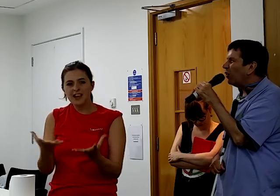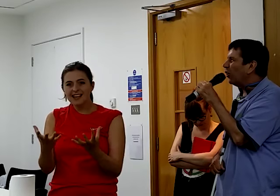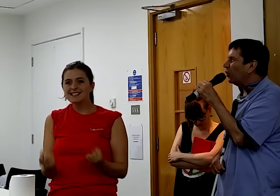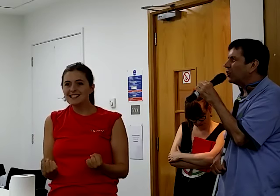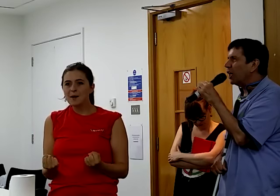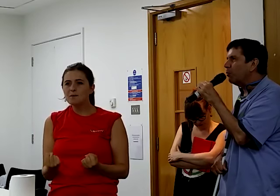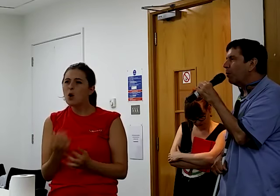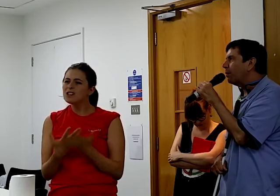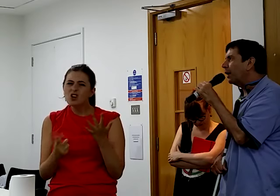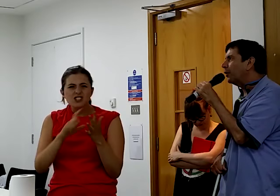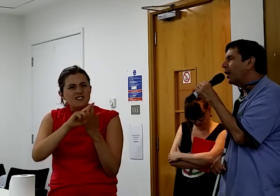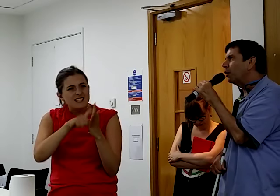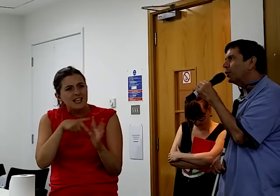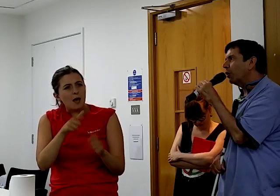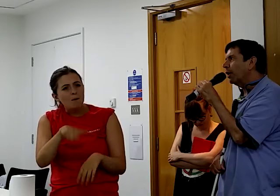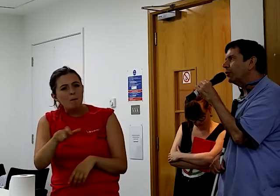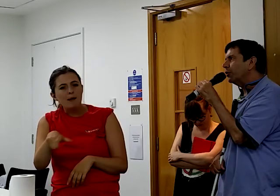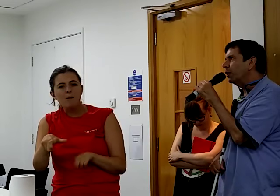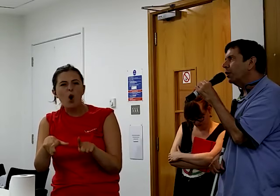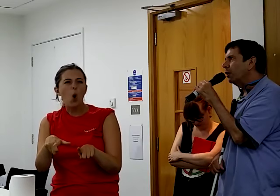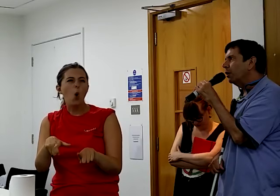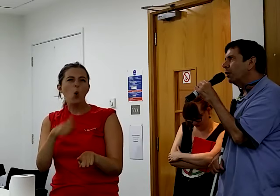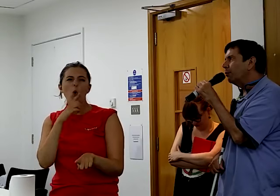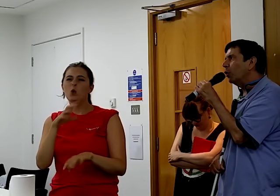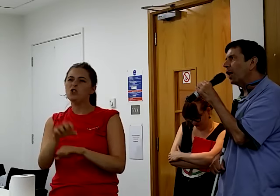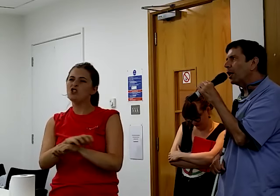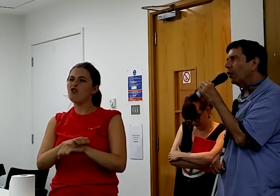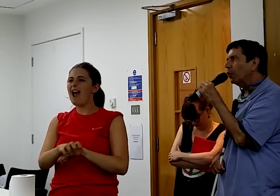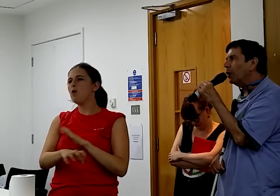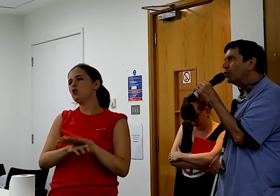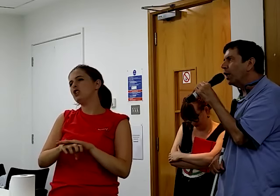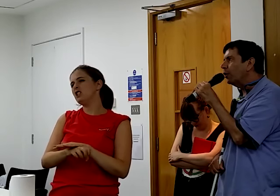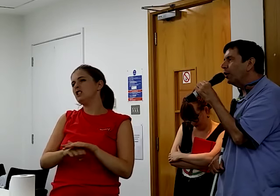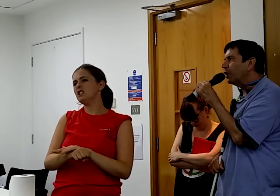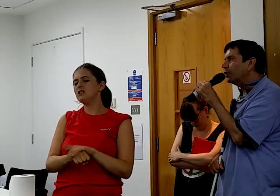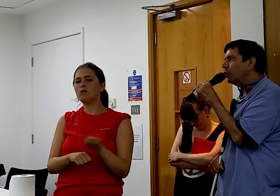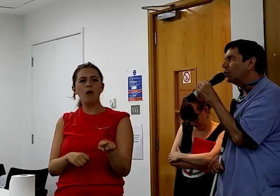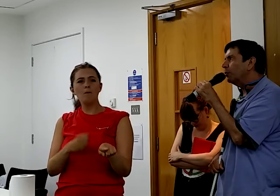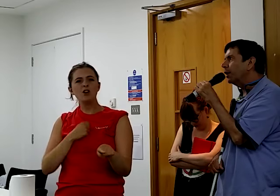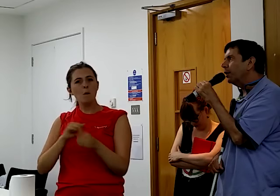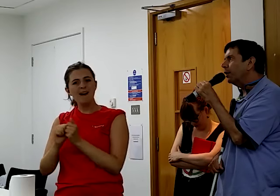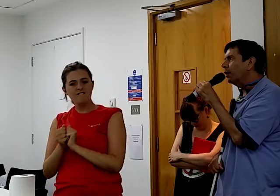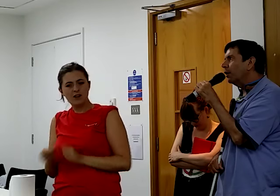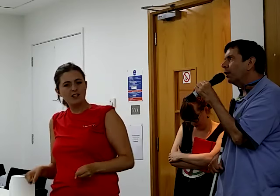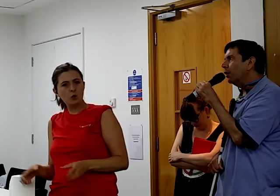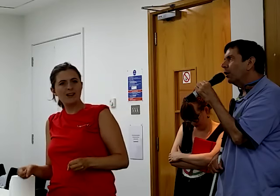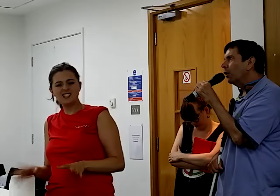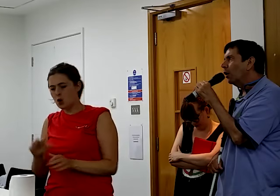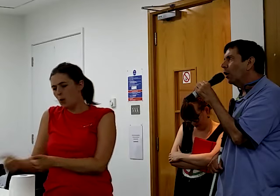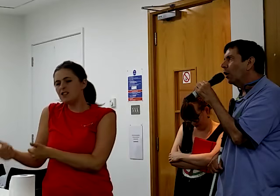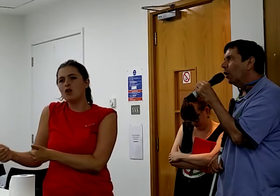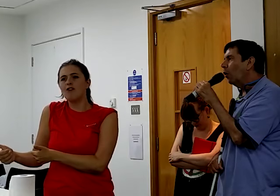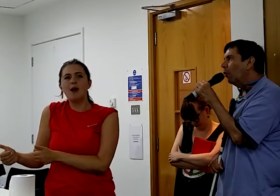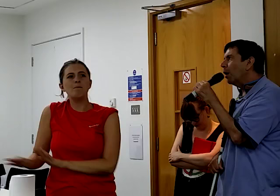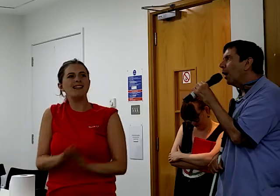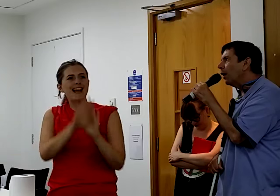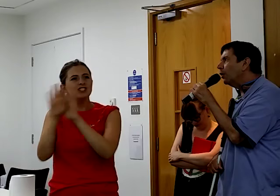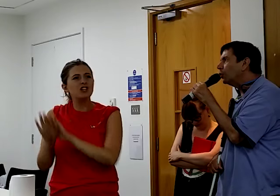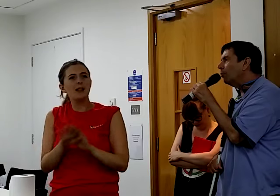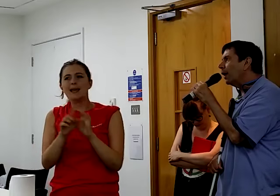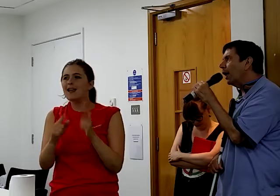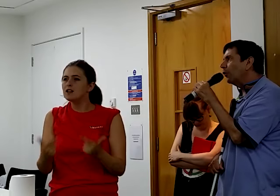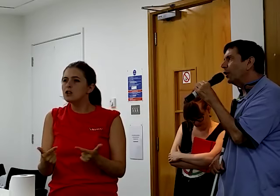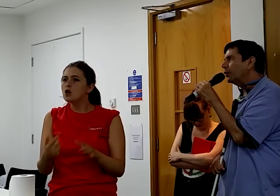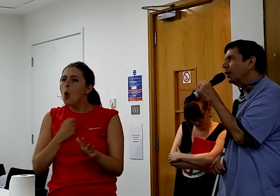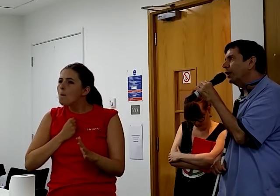yeah, there are a lot of disabled people out there who are scroungers, but not that guy in the wheelchair who lives next door to me, or my